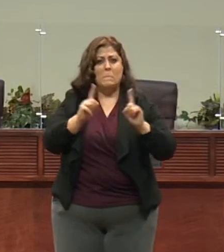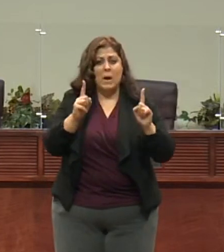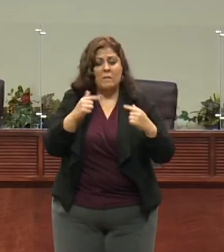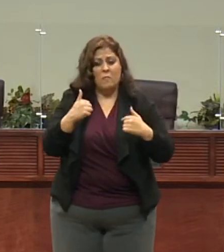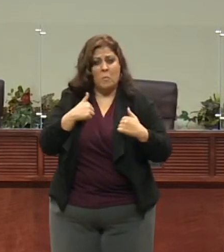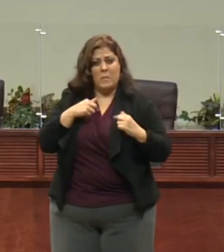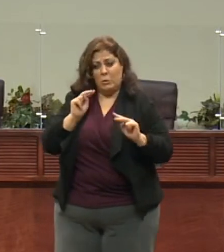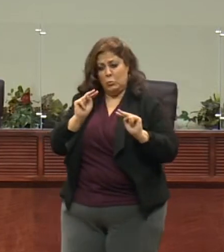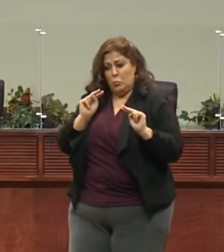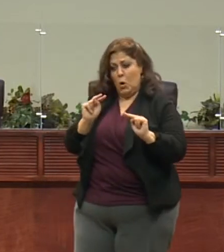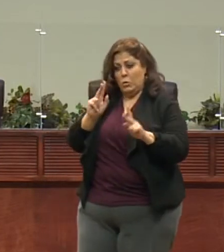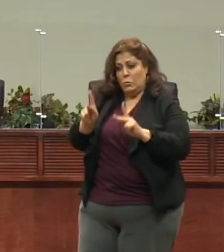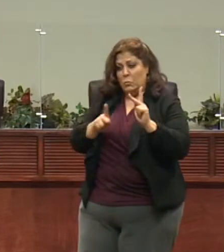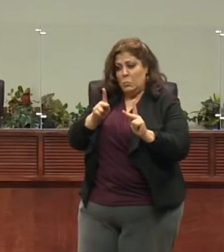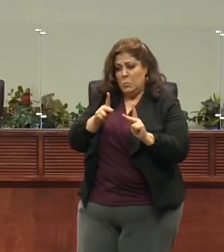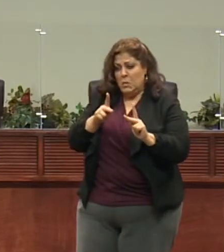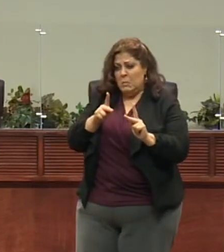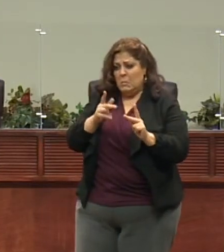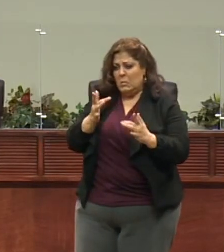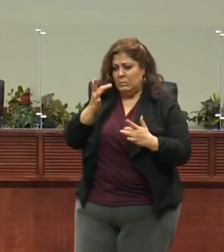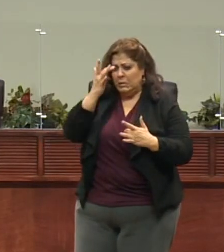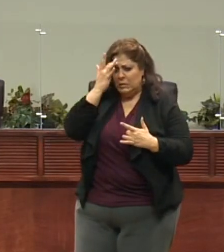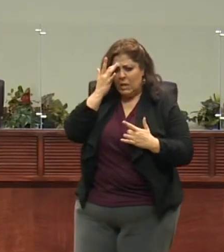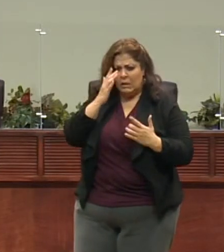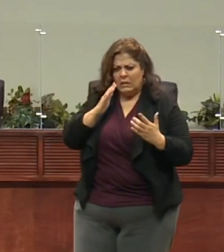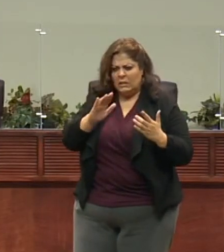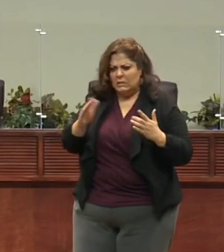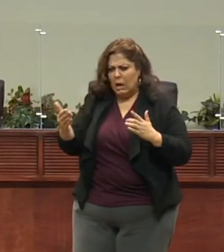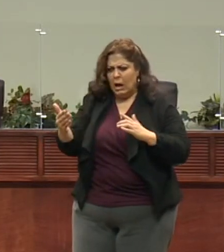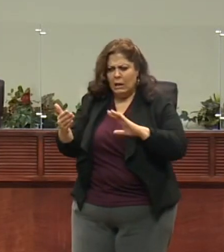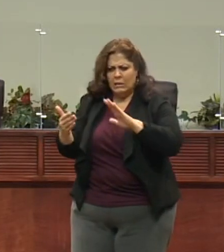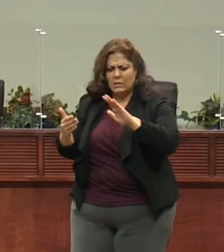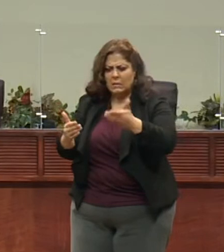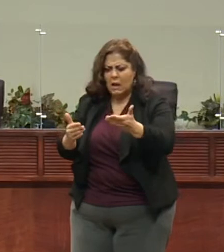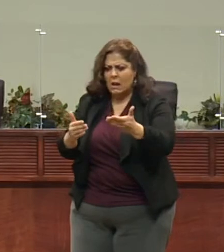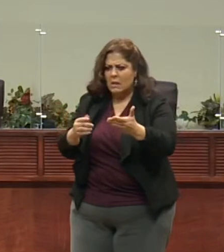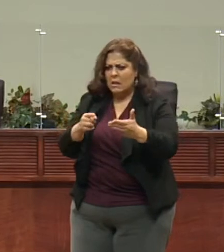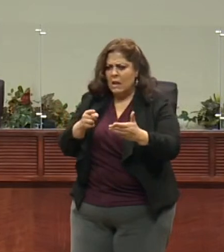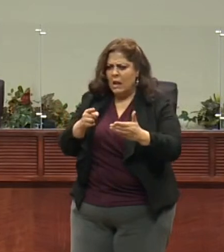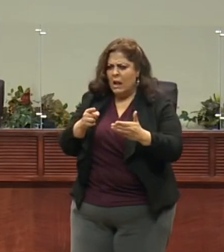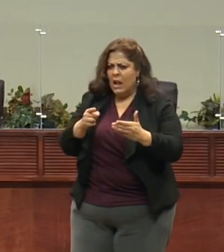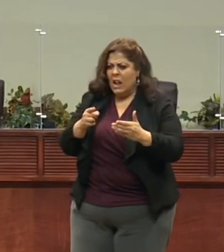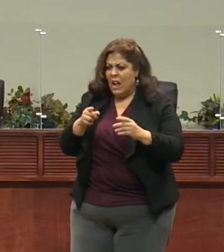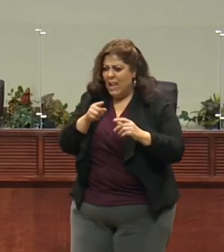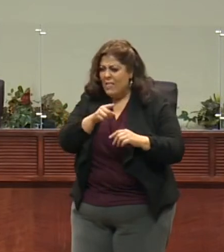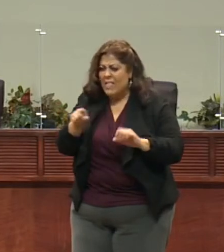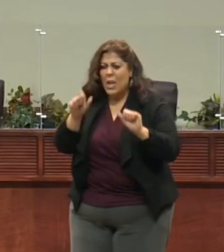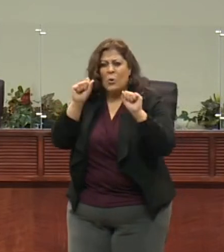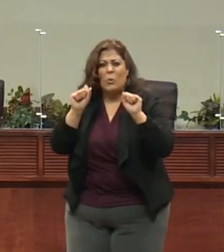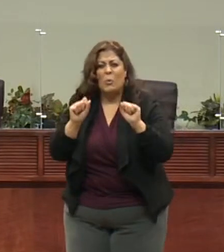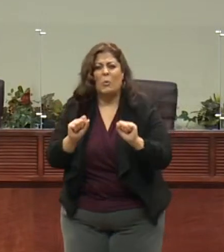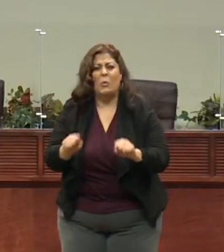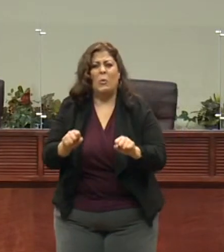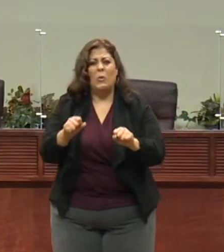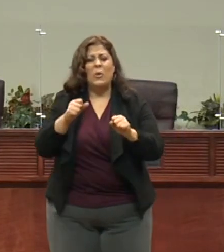the hospital from a disease that at this point can be prevented with the vaccine that we have. And I just want to close